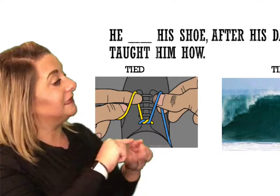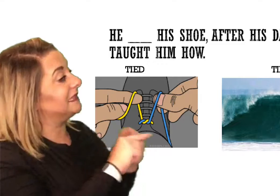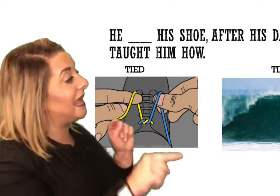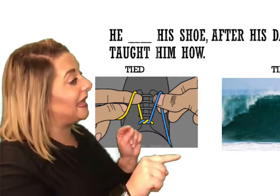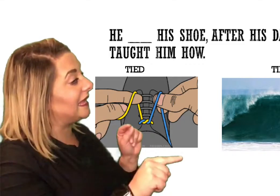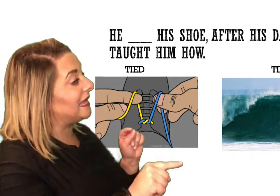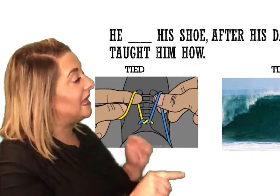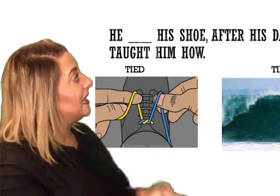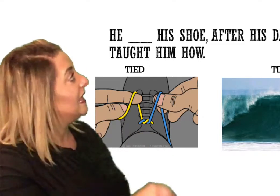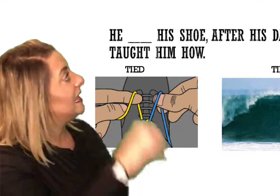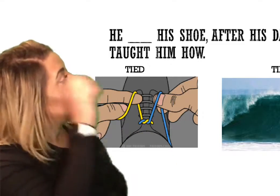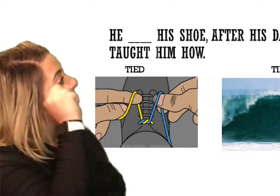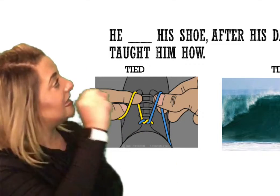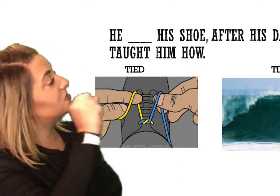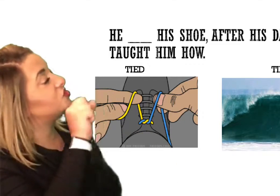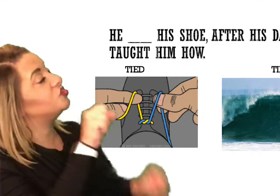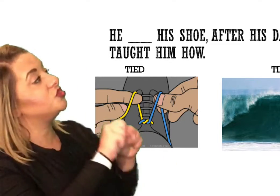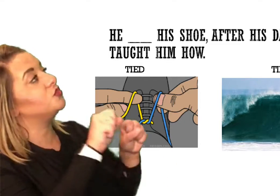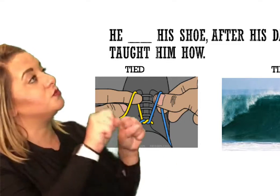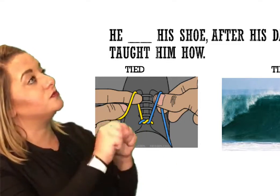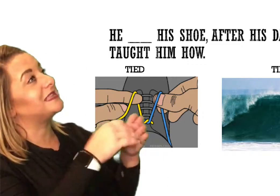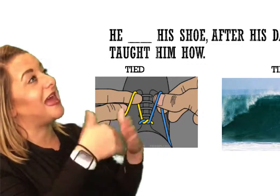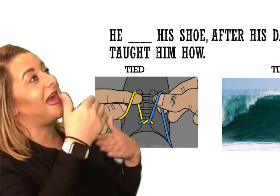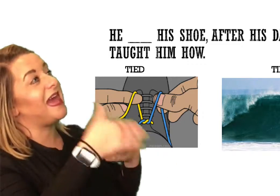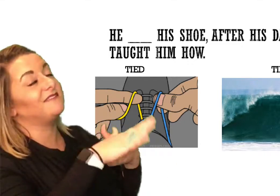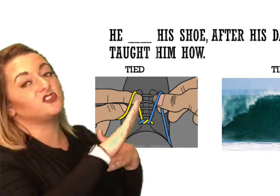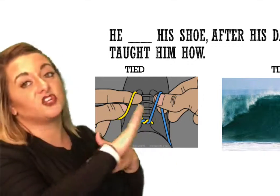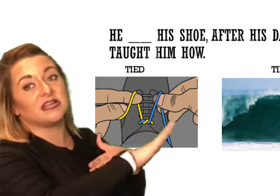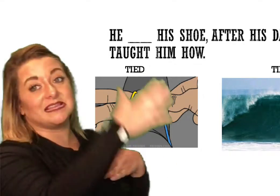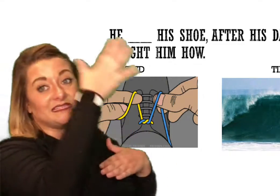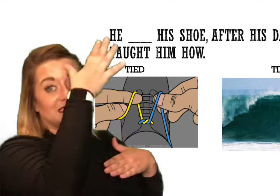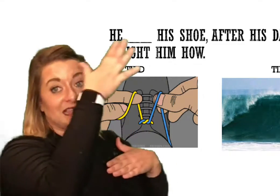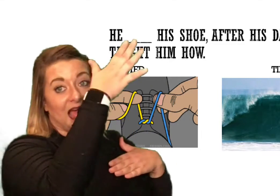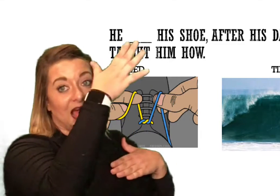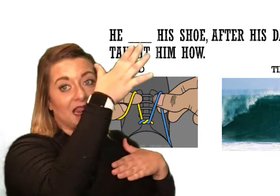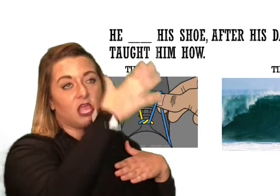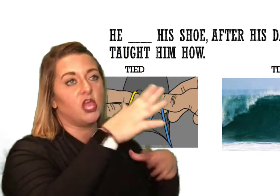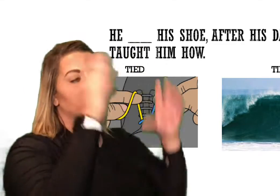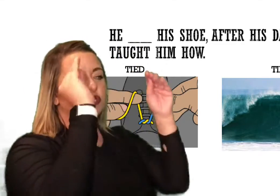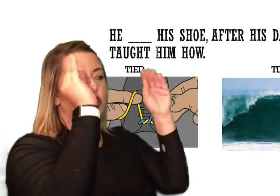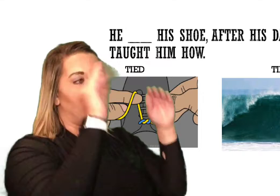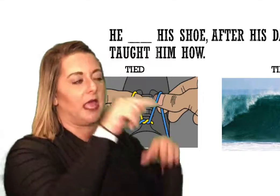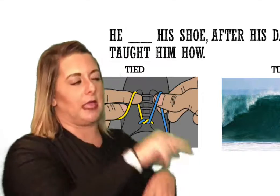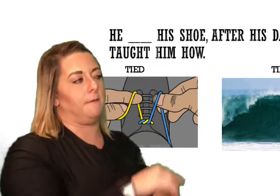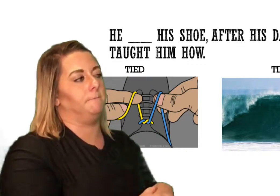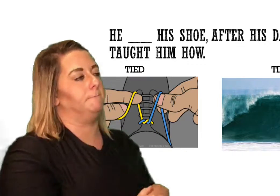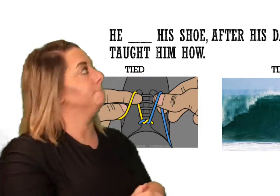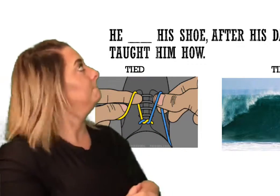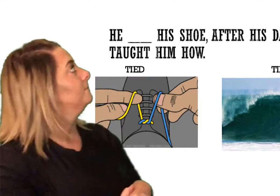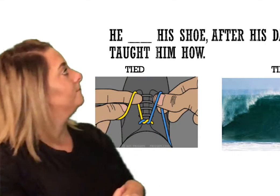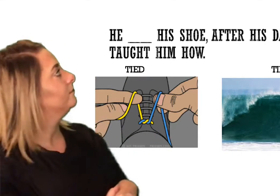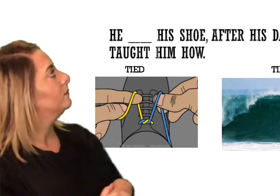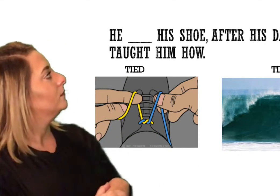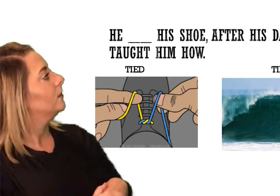he blank his shoes after his dad taught him.